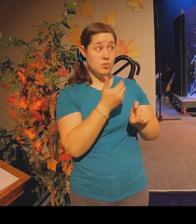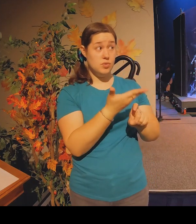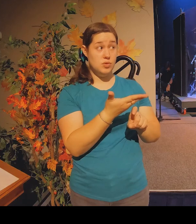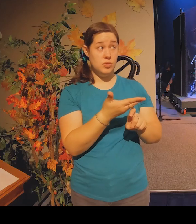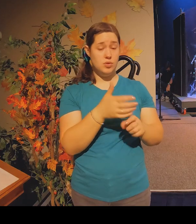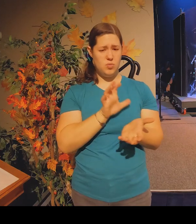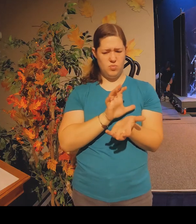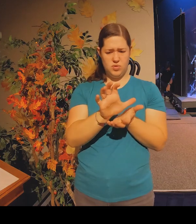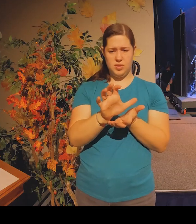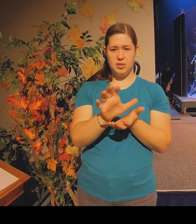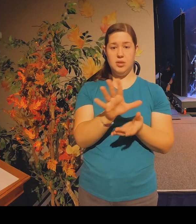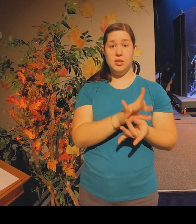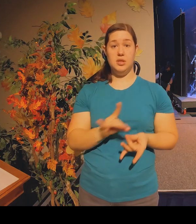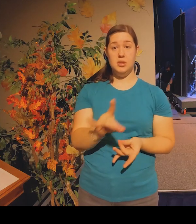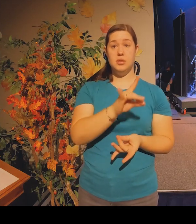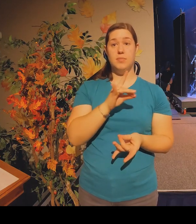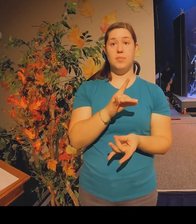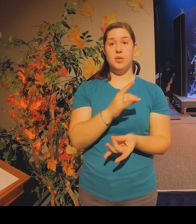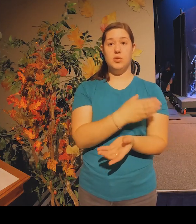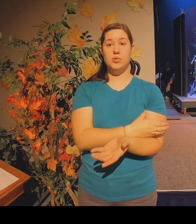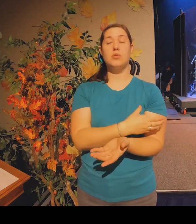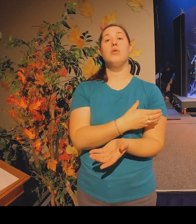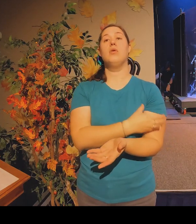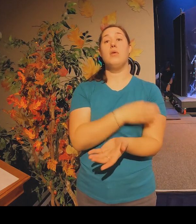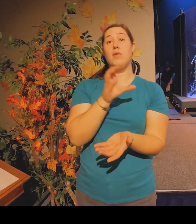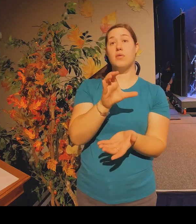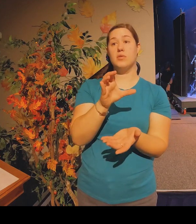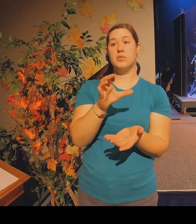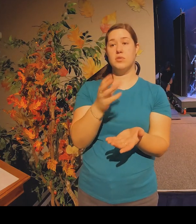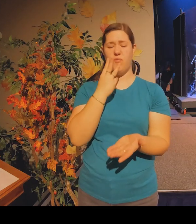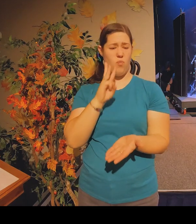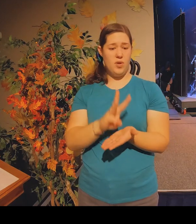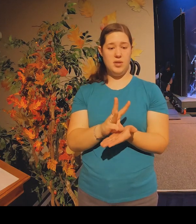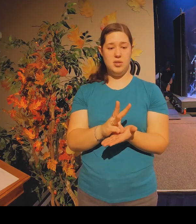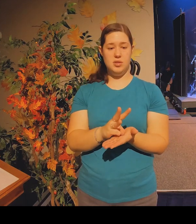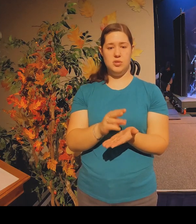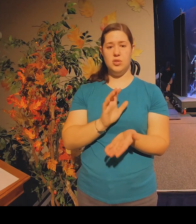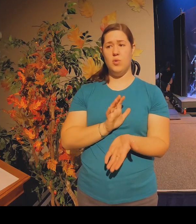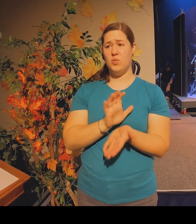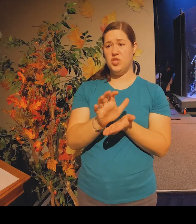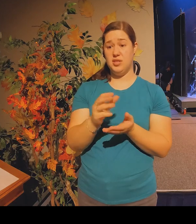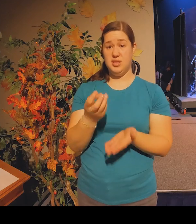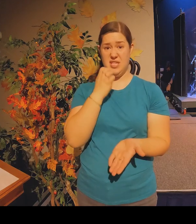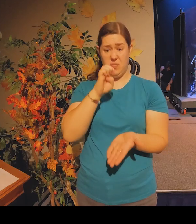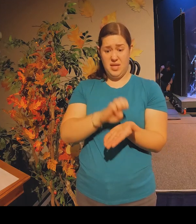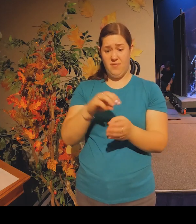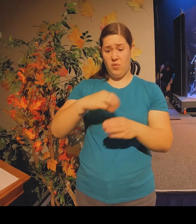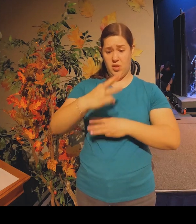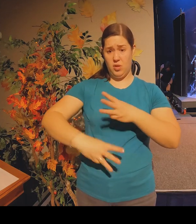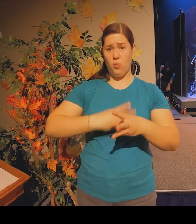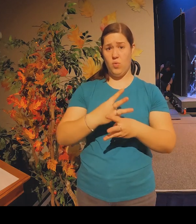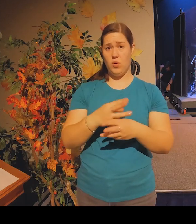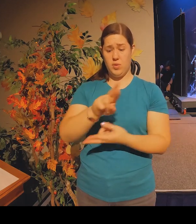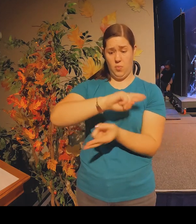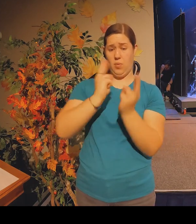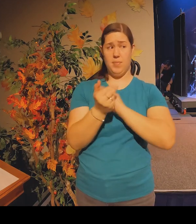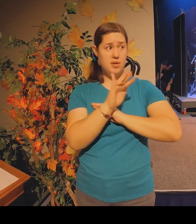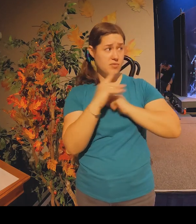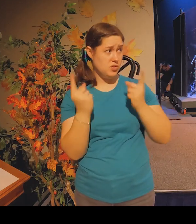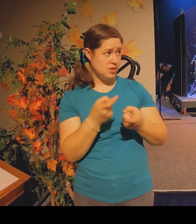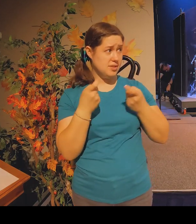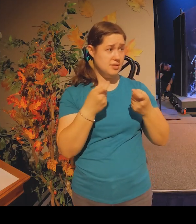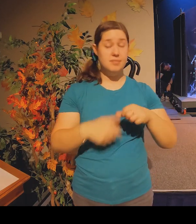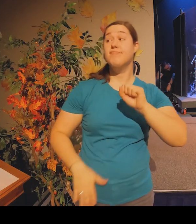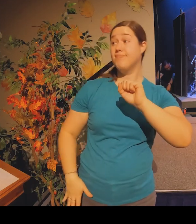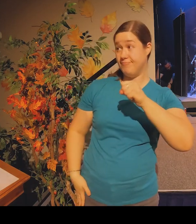renounce the spiritual forces of wickedness, reject the evil powers of this world, and repent of your sin? Do you accept the freedom and